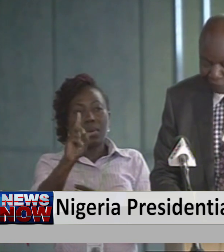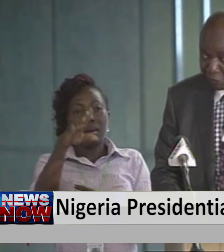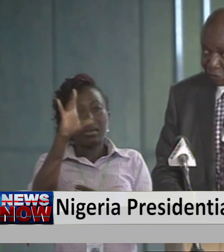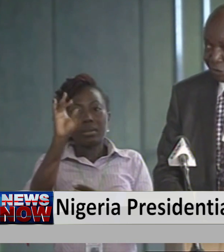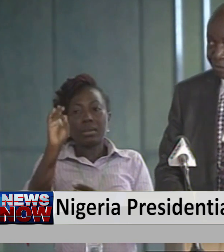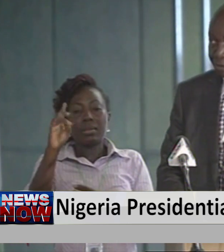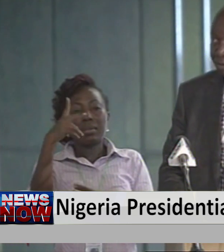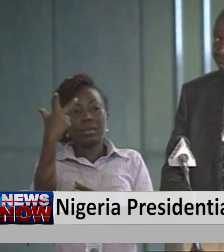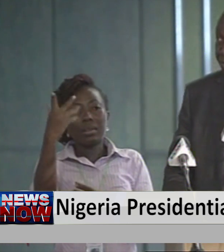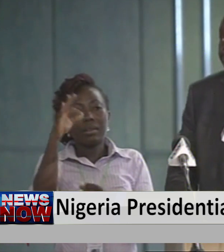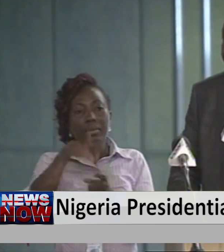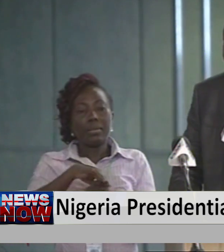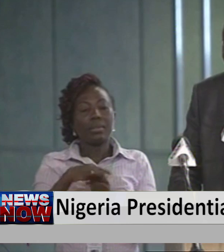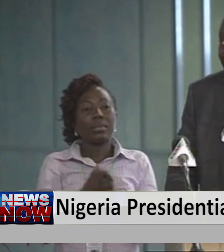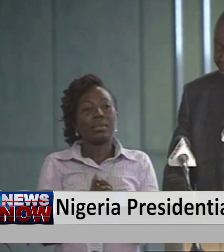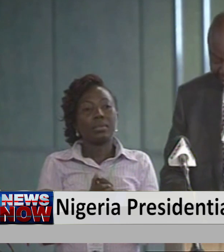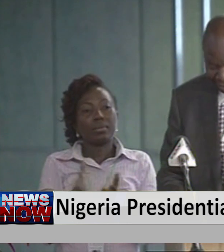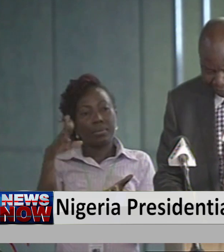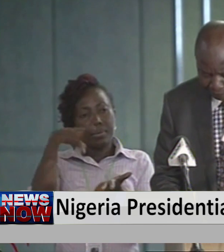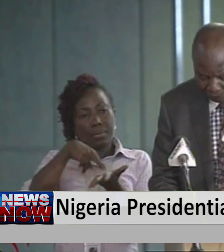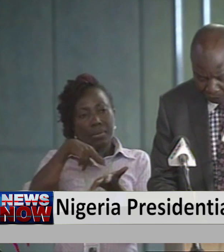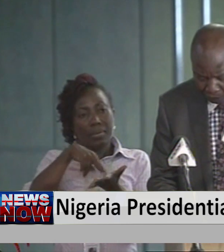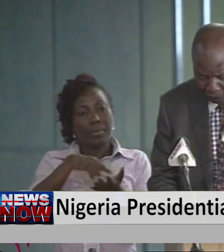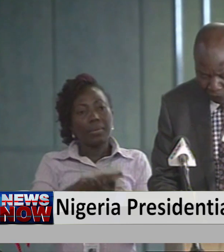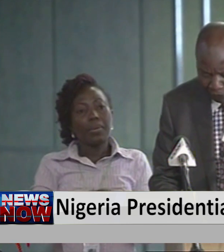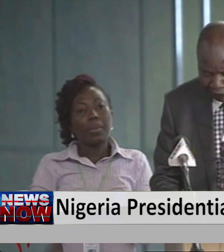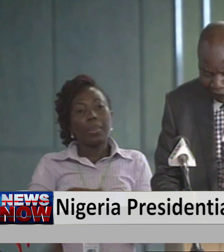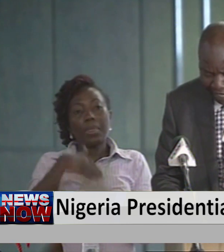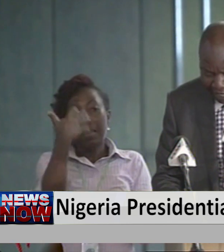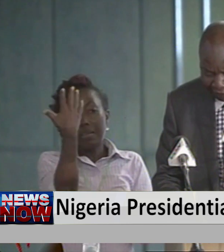573,173 votes. I repeat,